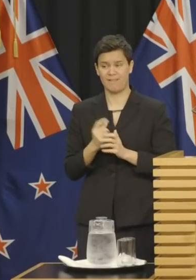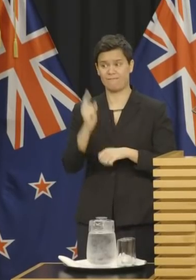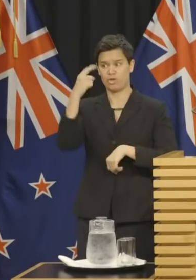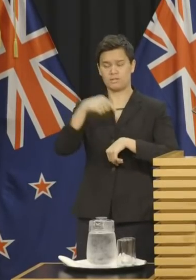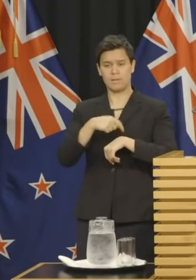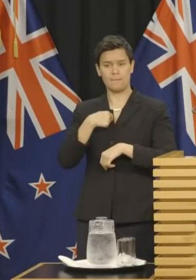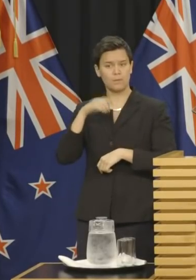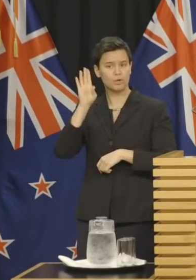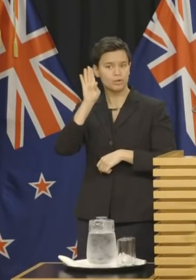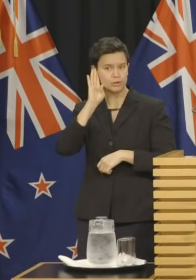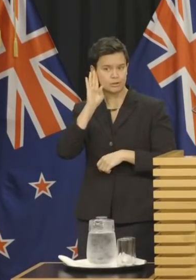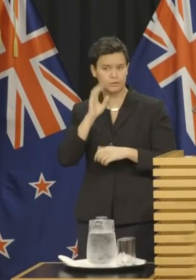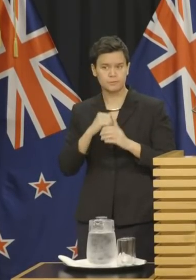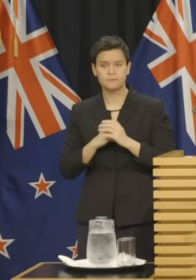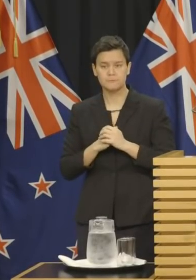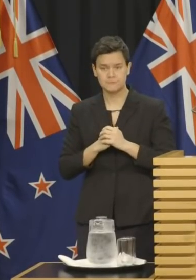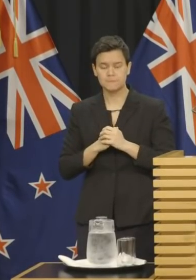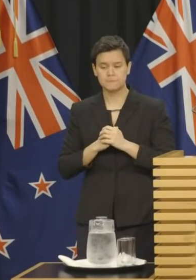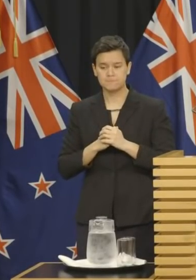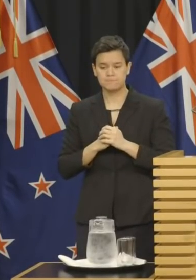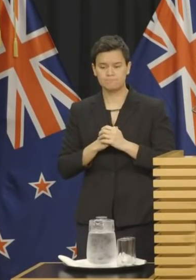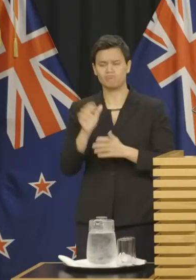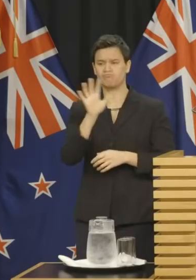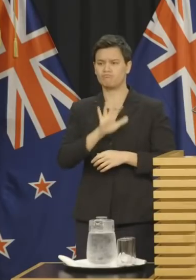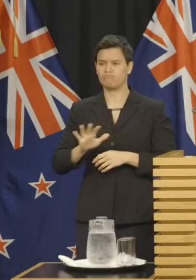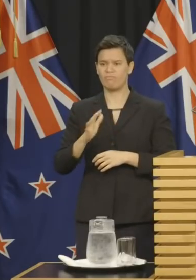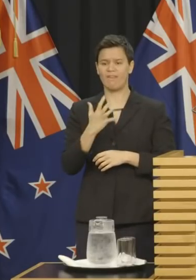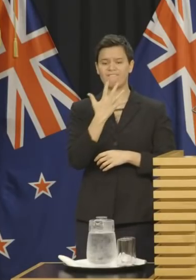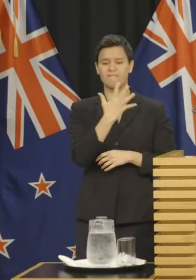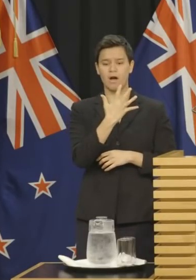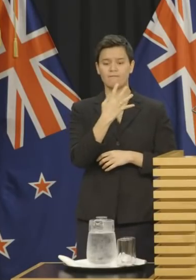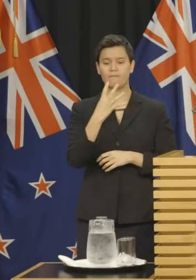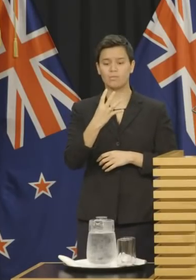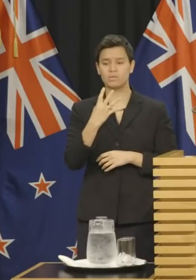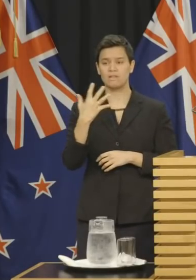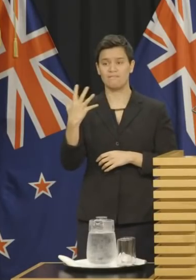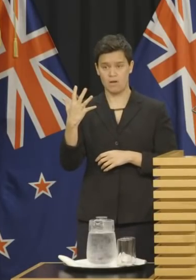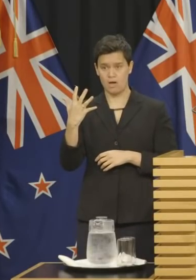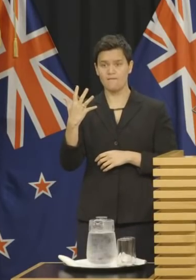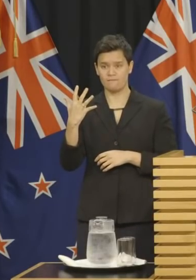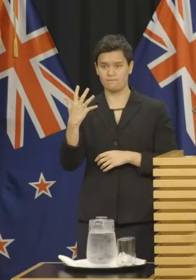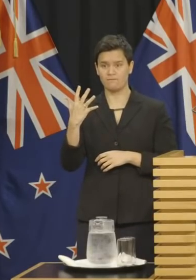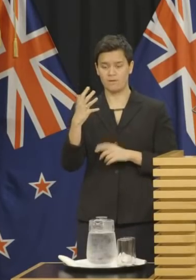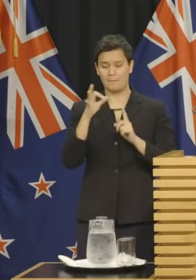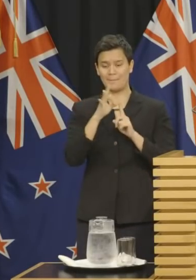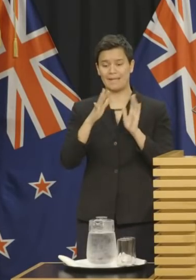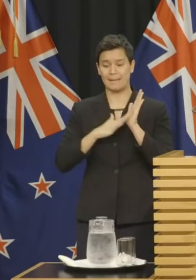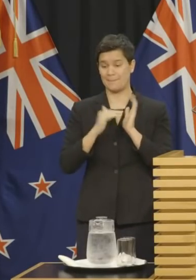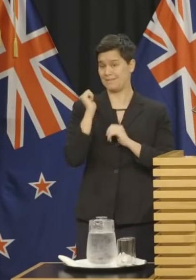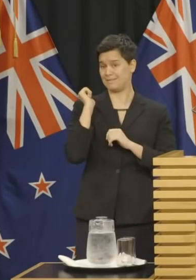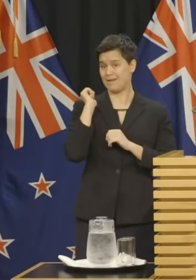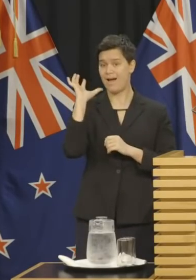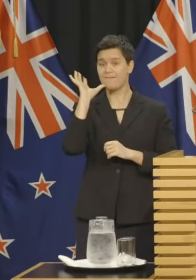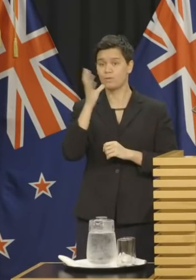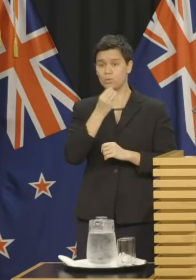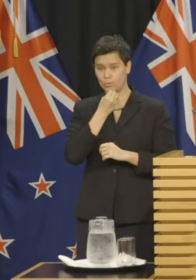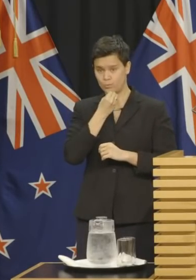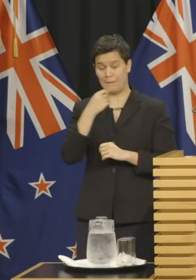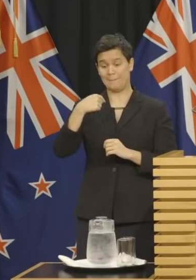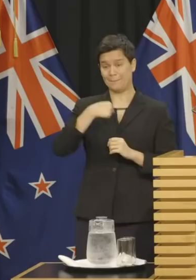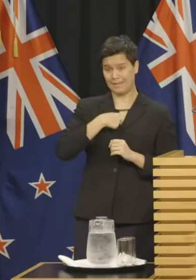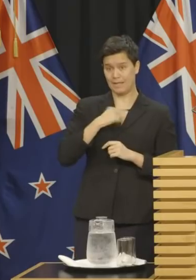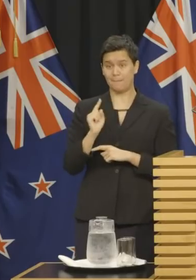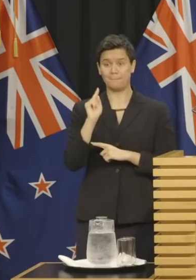allegations. At around 5:45 p.m. last night, I sat down with the Minister and put a range